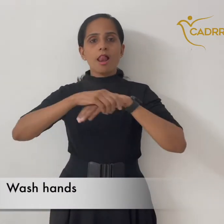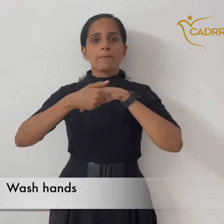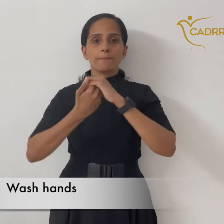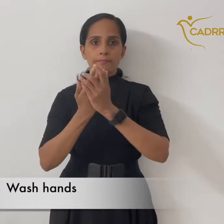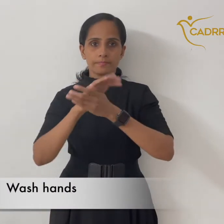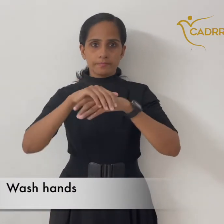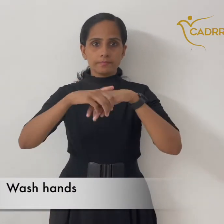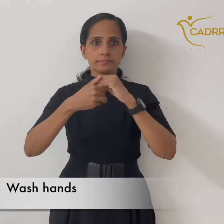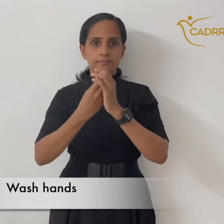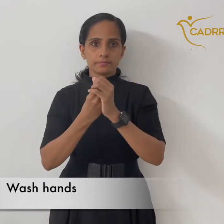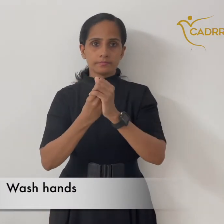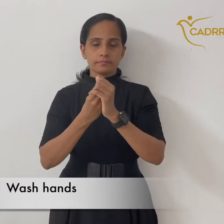Wash hands.